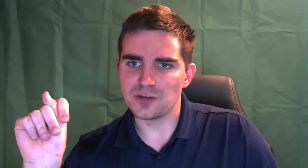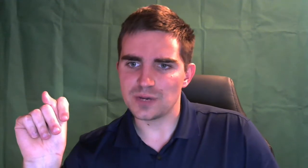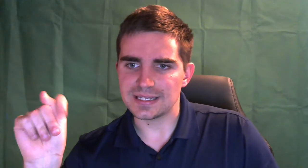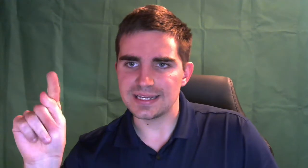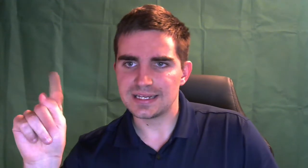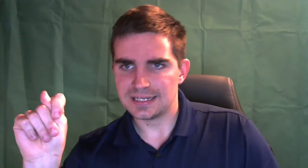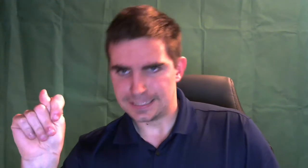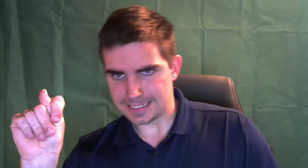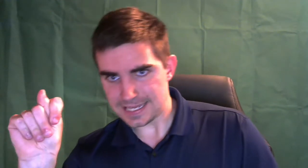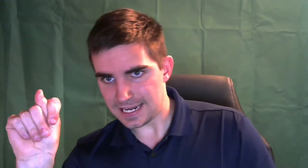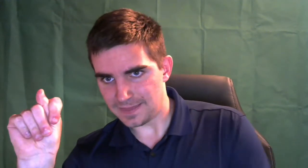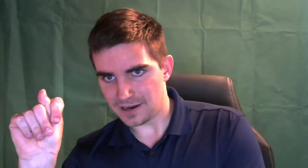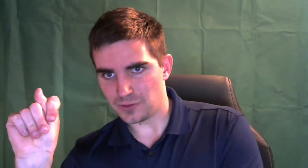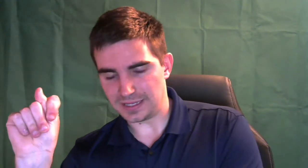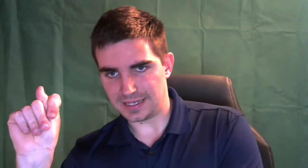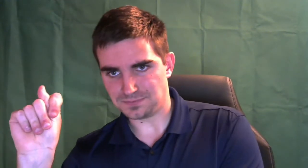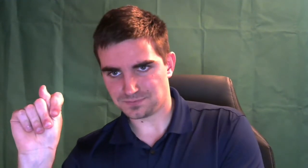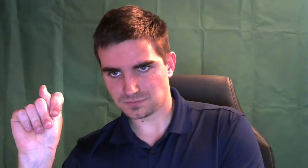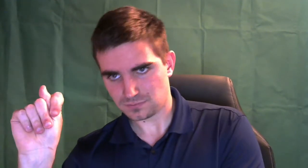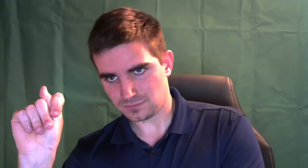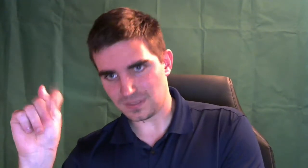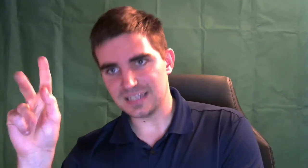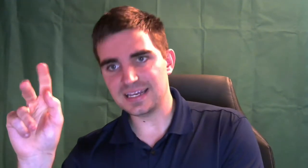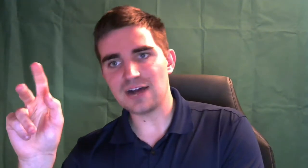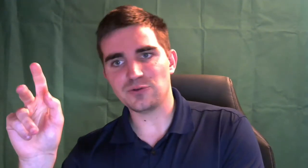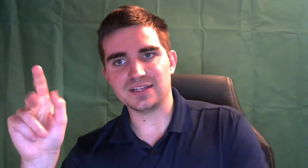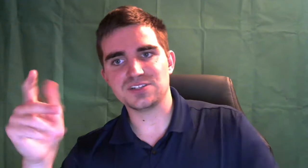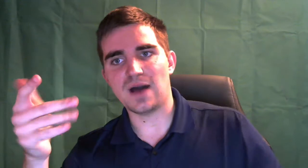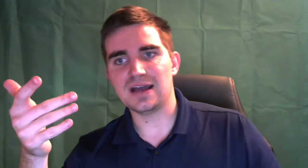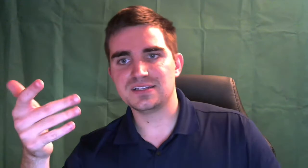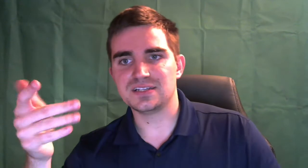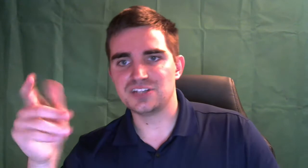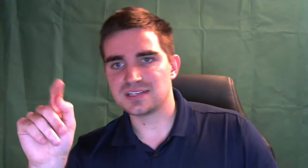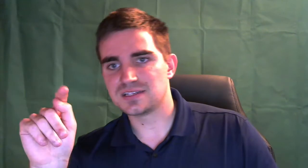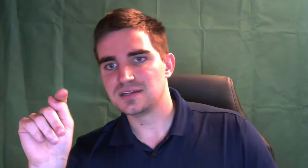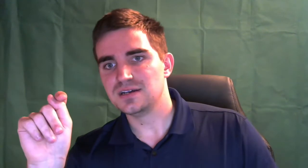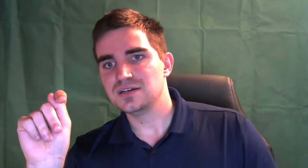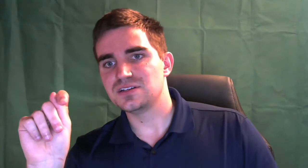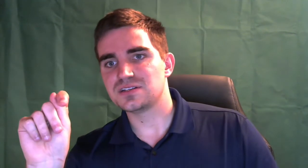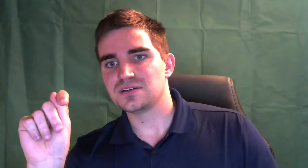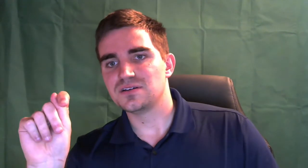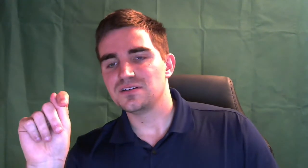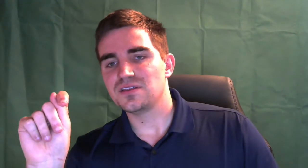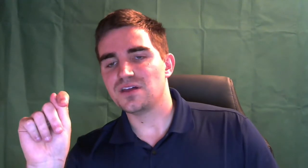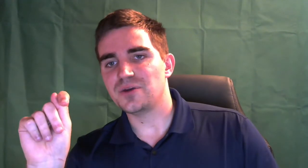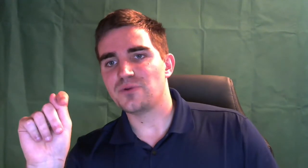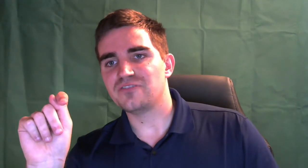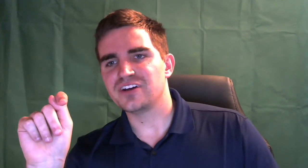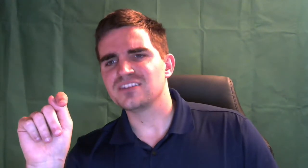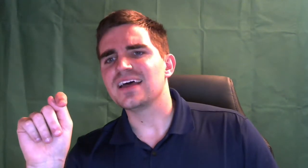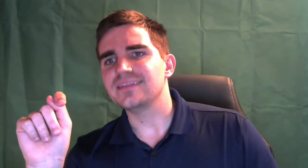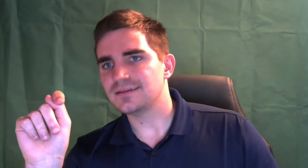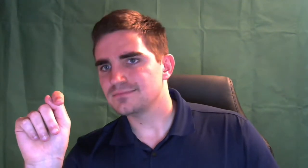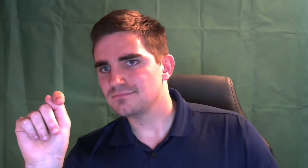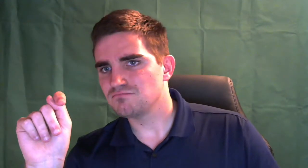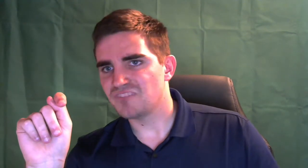quickly, to get in there quickly and get out quickly. So I suggest just thumb under 1 finger lightly, very